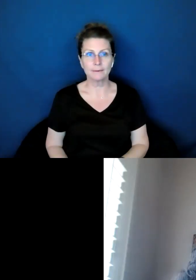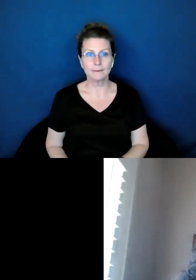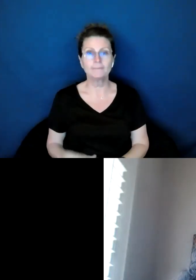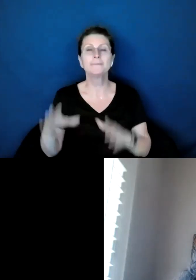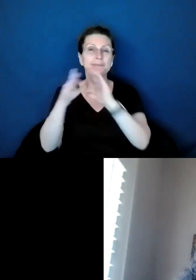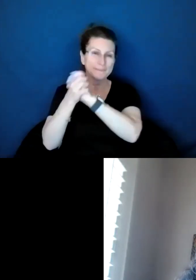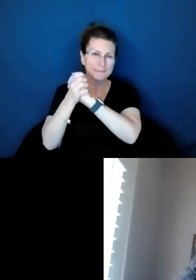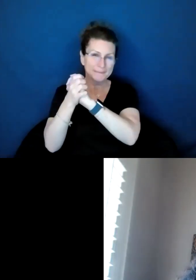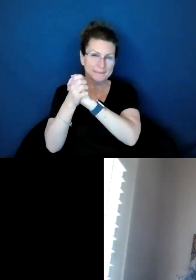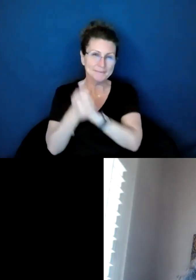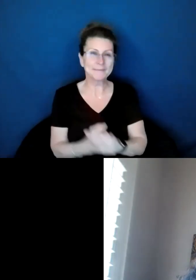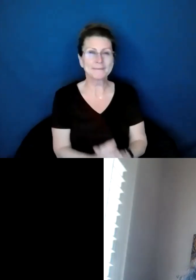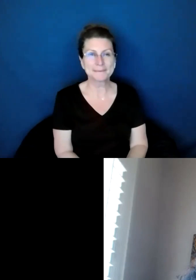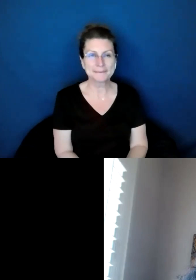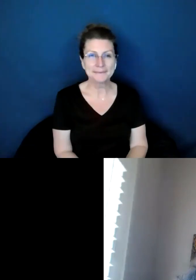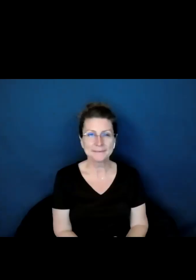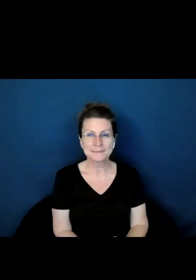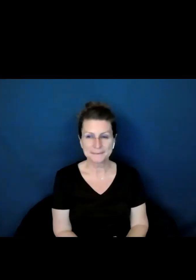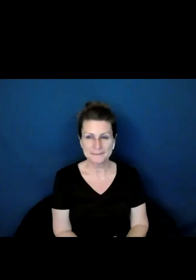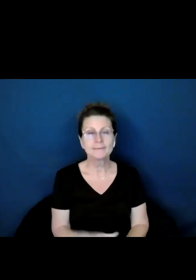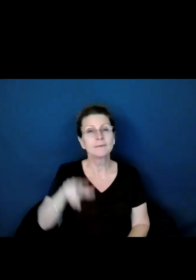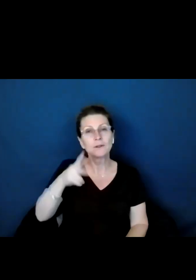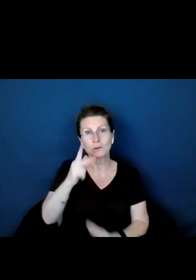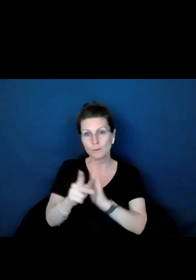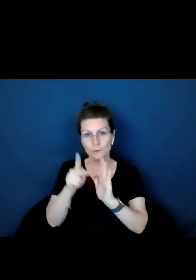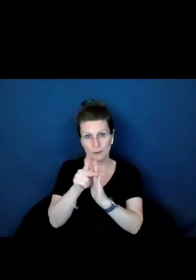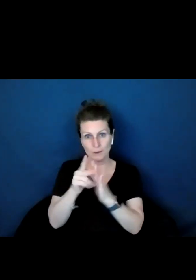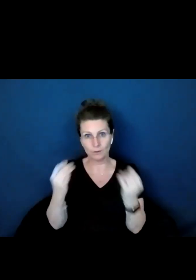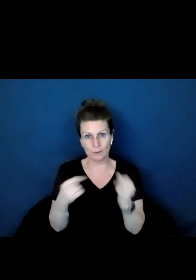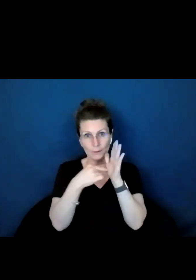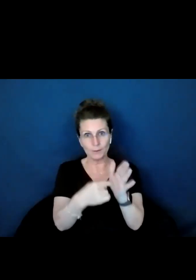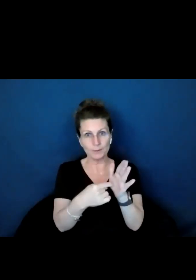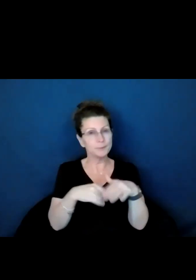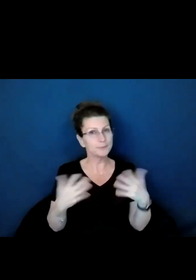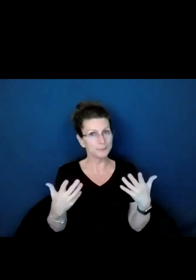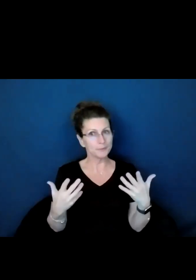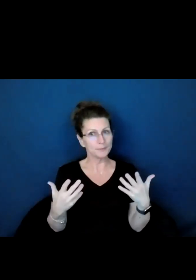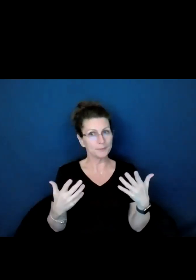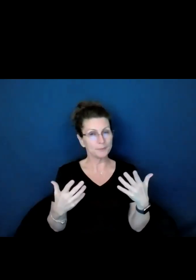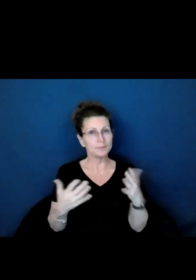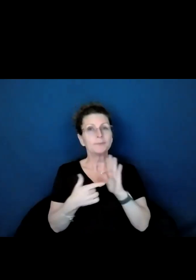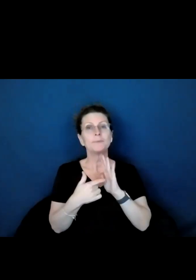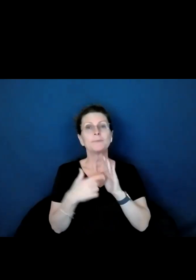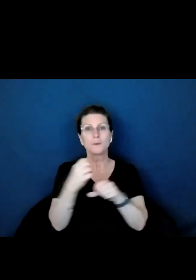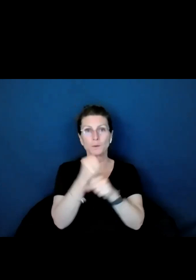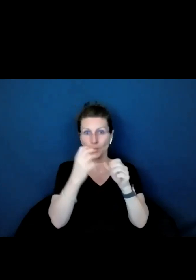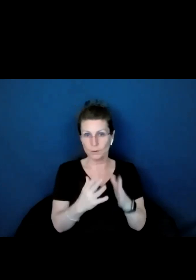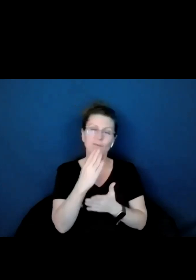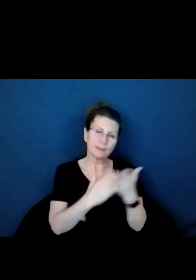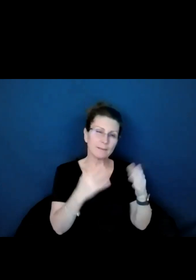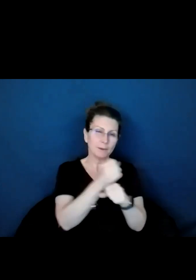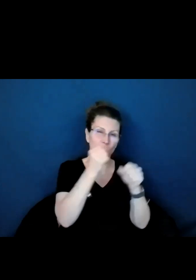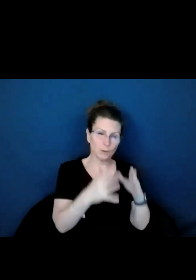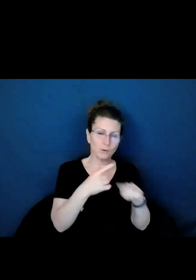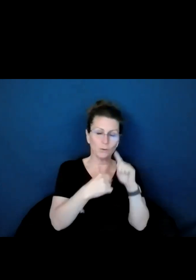Congratulations, Rebecca. The third video we'll transition into will now showcase the winners, some of the winners from